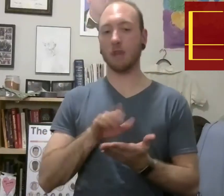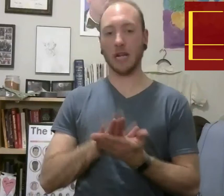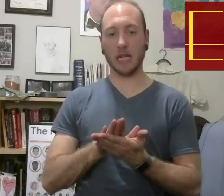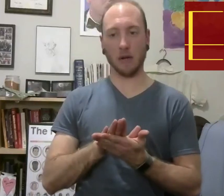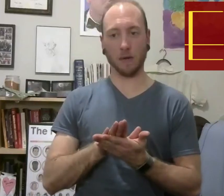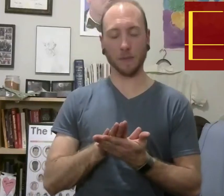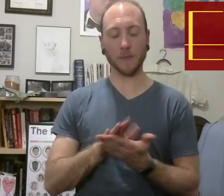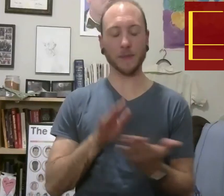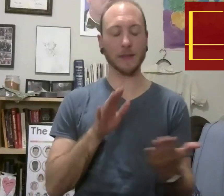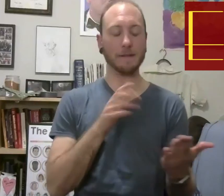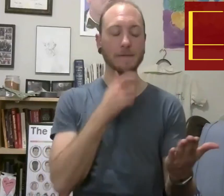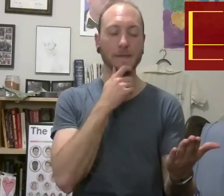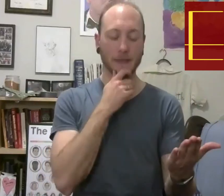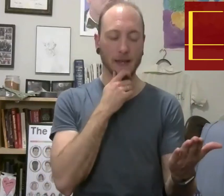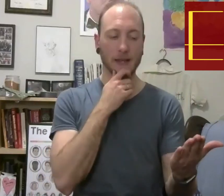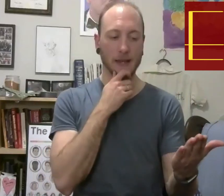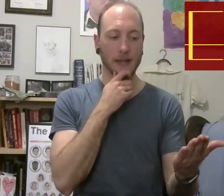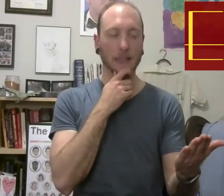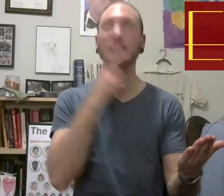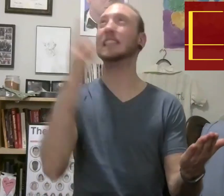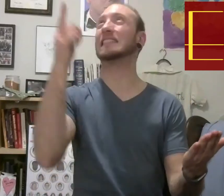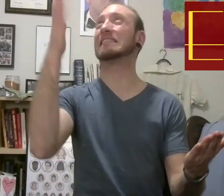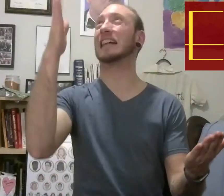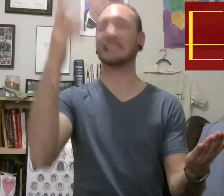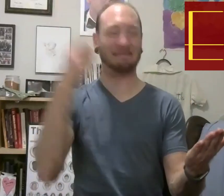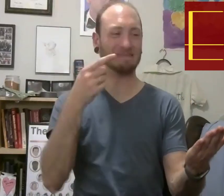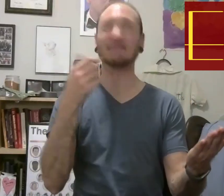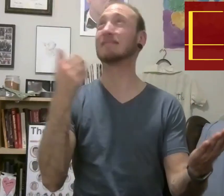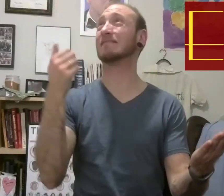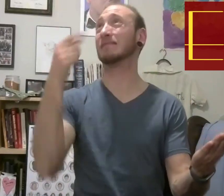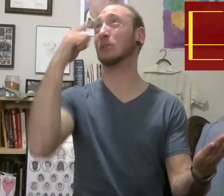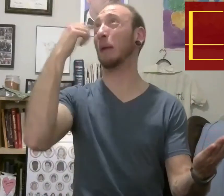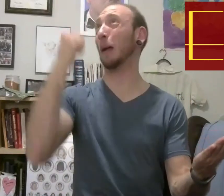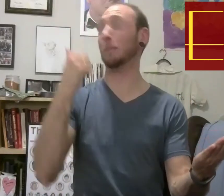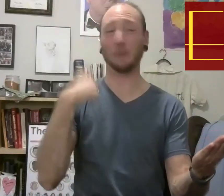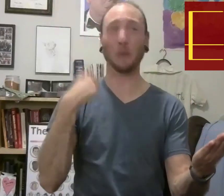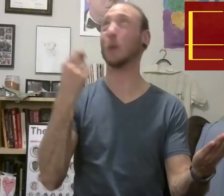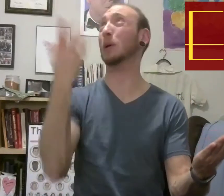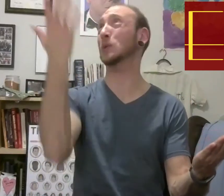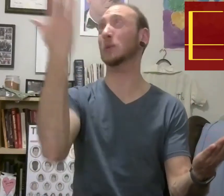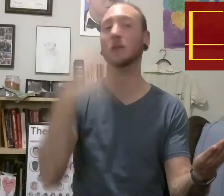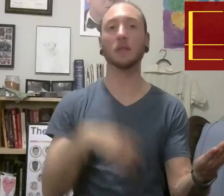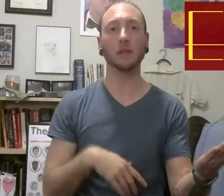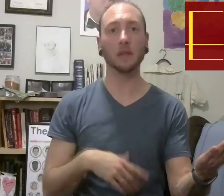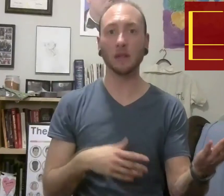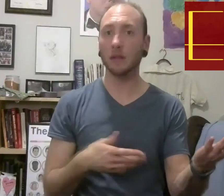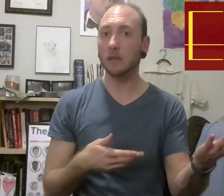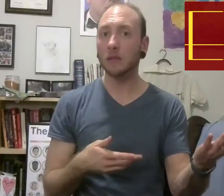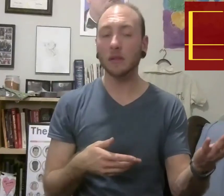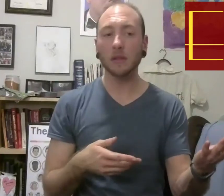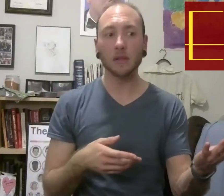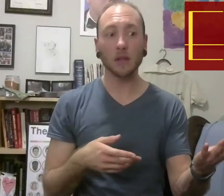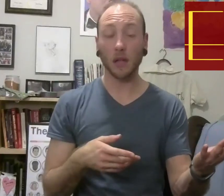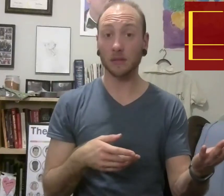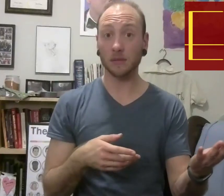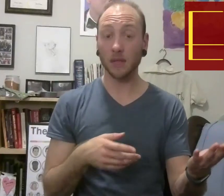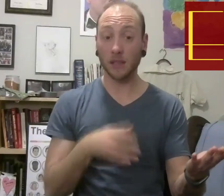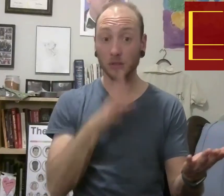action around it. Um, and there's been amazing stuff in sobriety. I've graduated